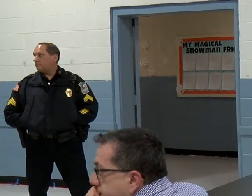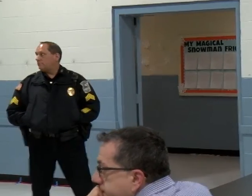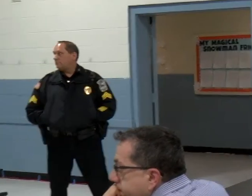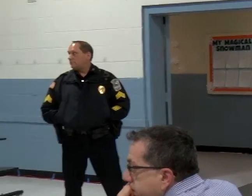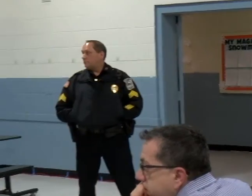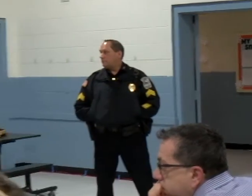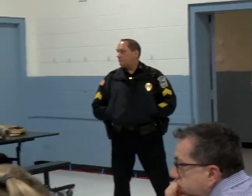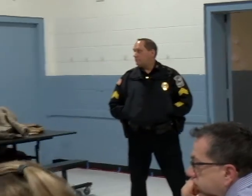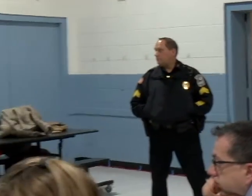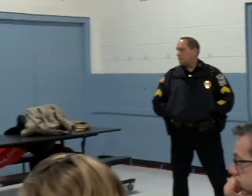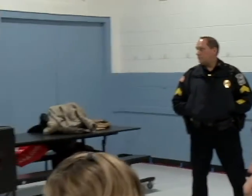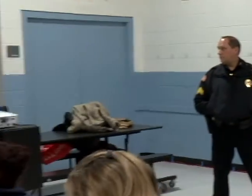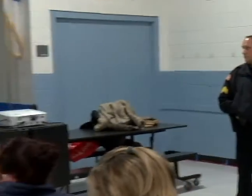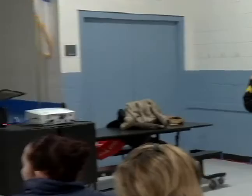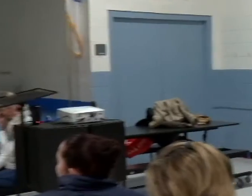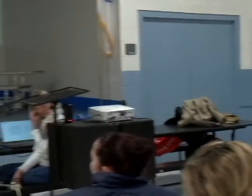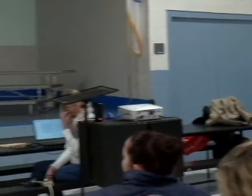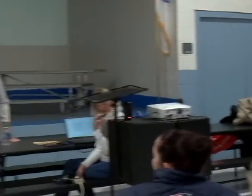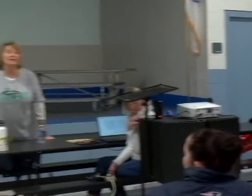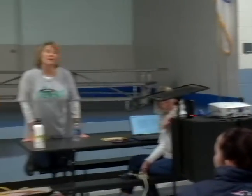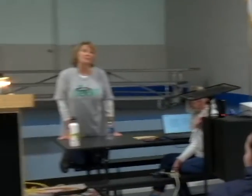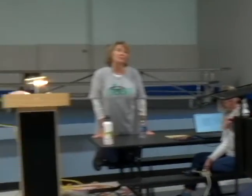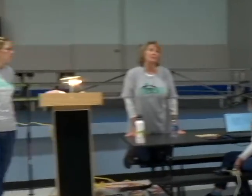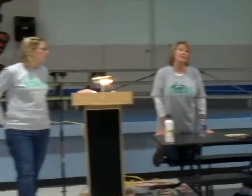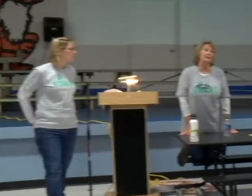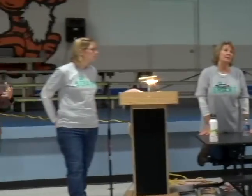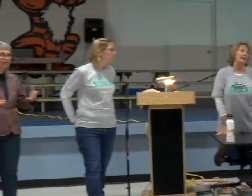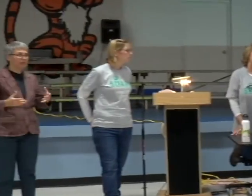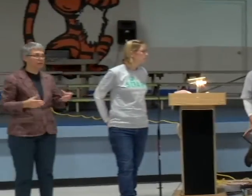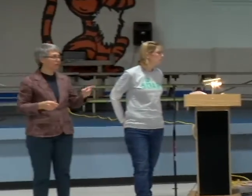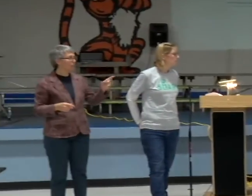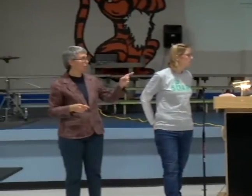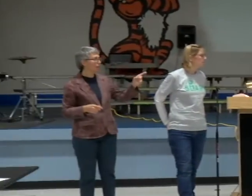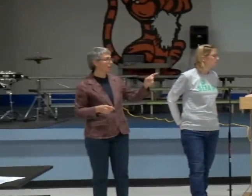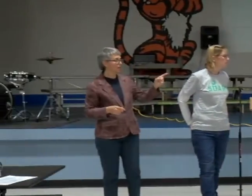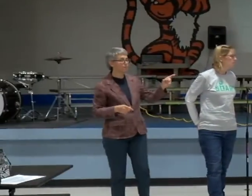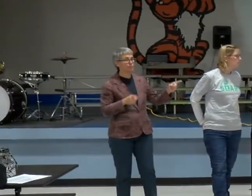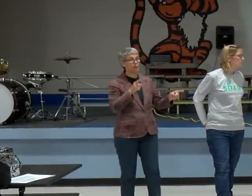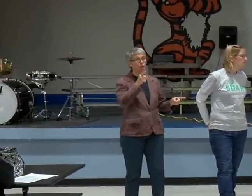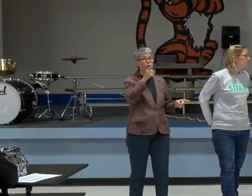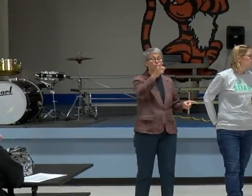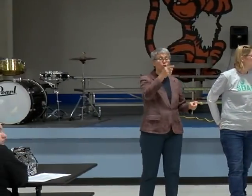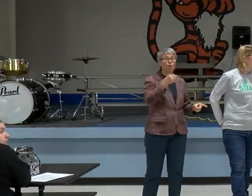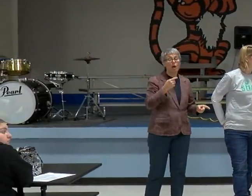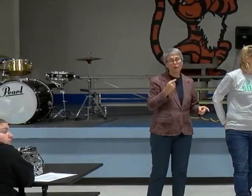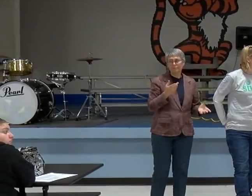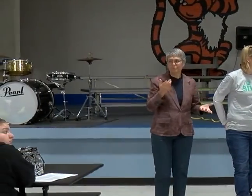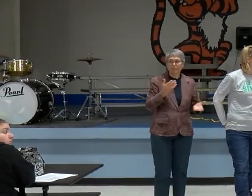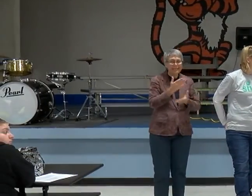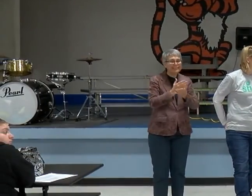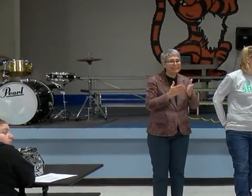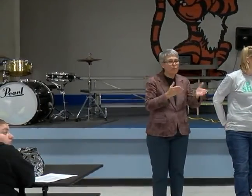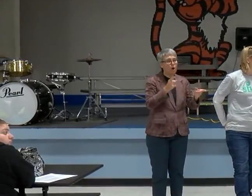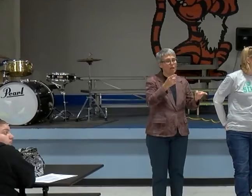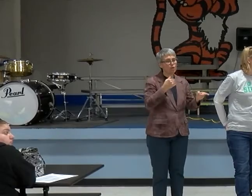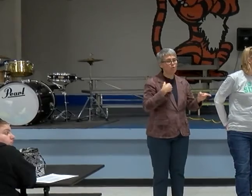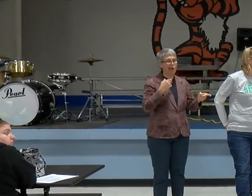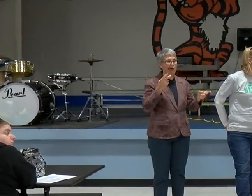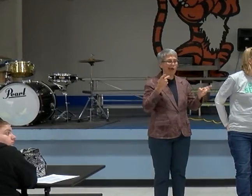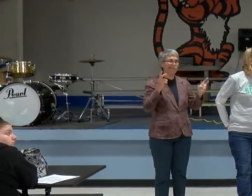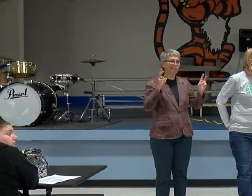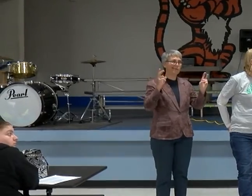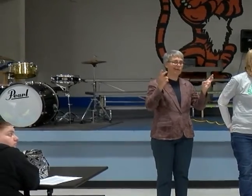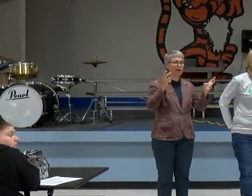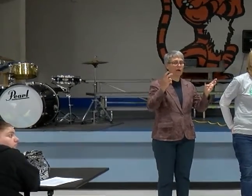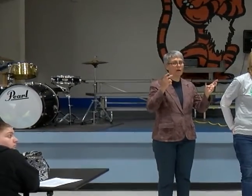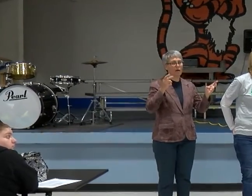think, you know, you're unfortunately in the unique opportunity that you had an incident here. So that's kind of an opener to people where you could say,